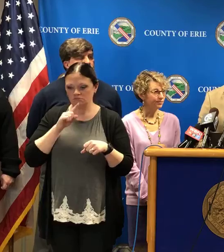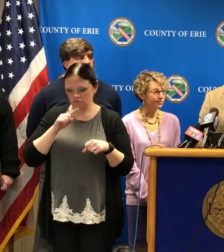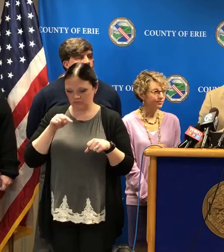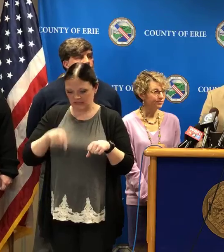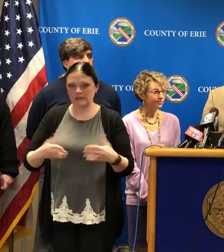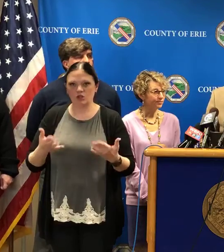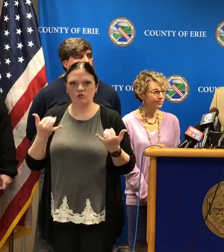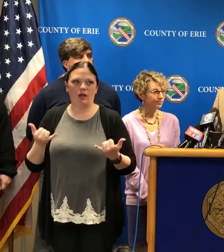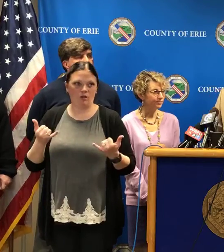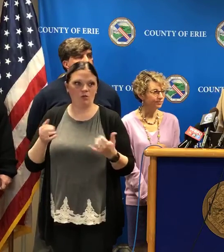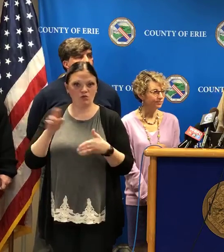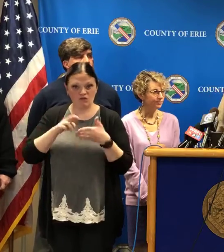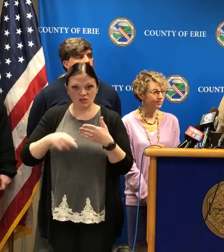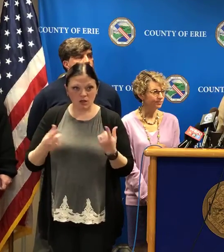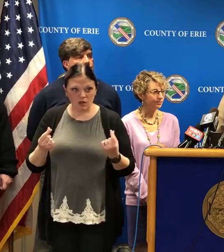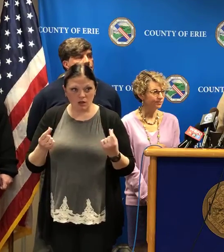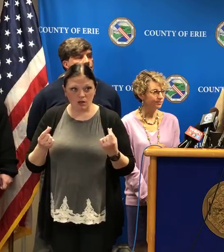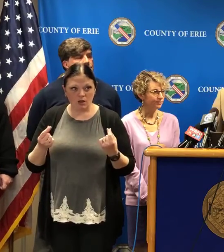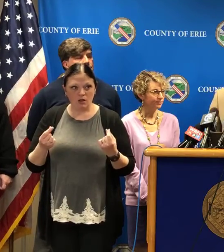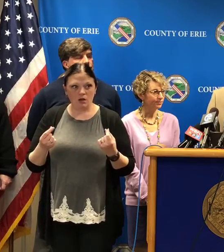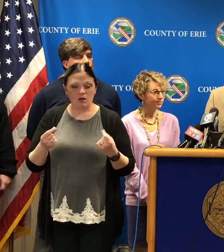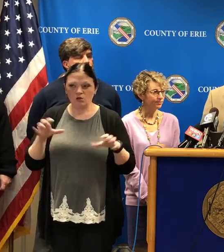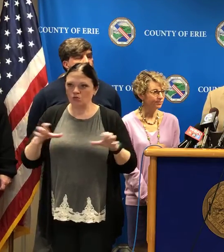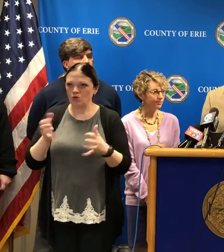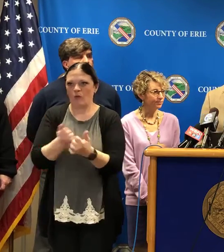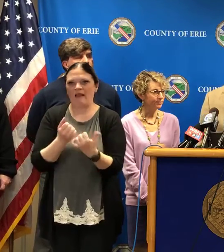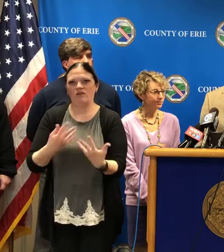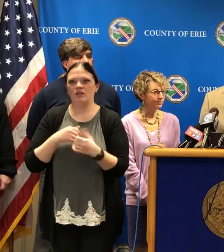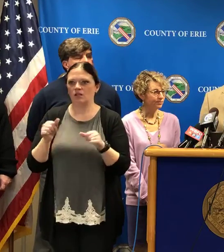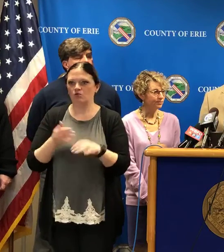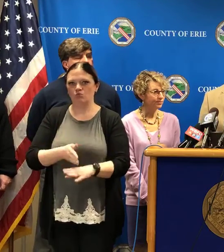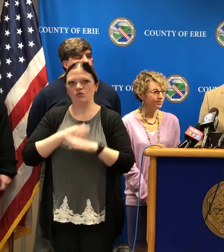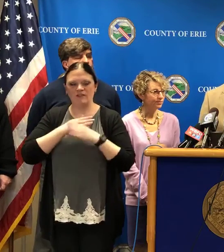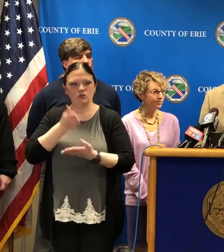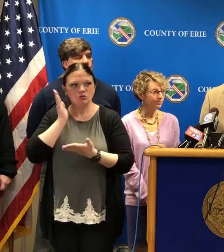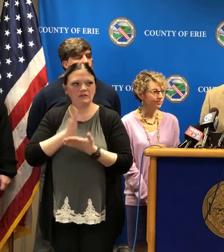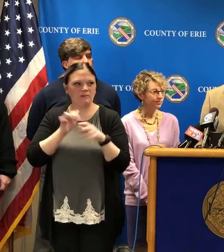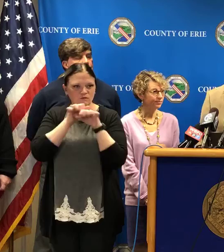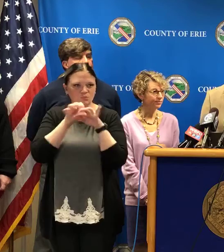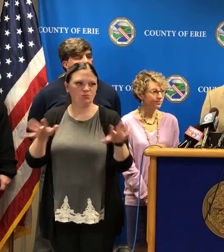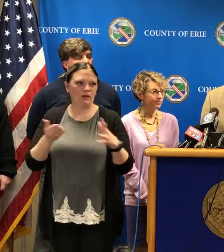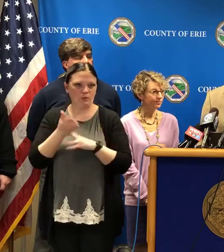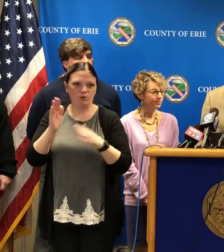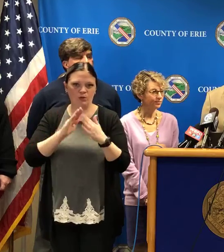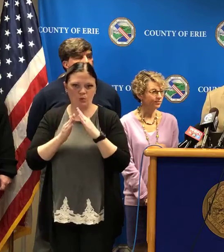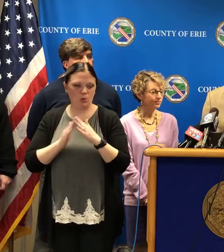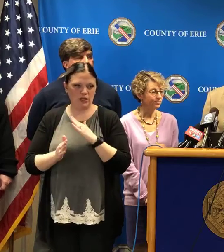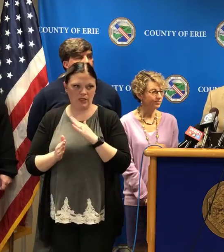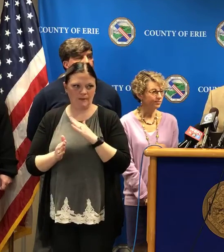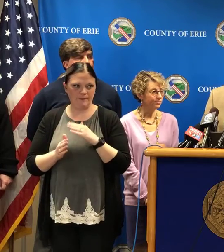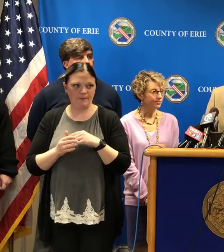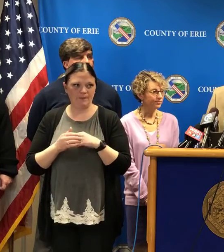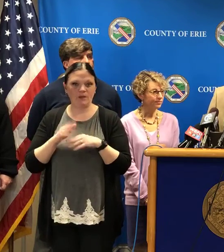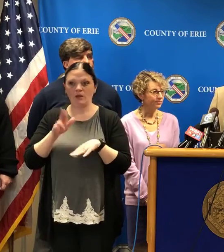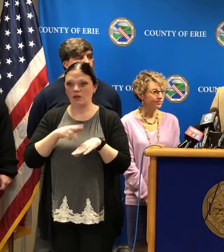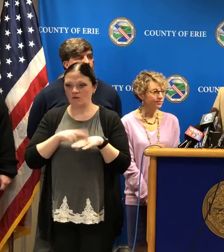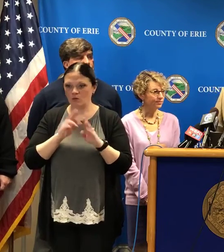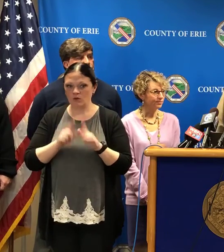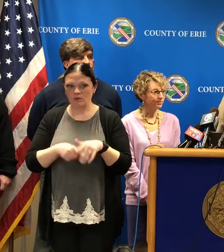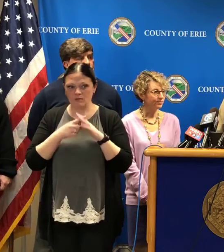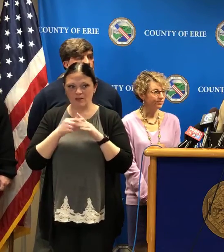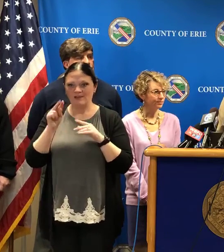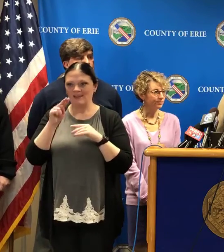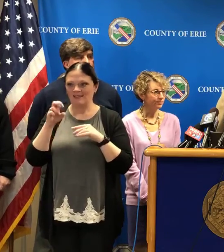as a result, we want to do all that we can to prevent the community spread of whatever that case may be. And then, of course, implementing